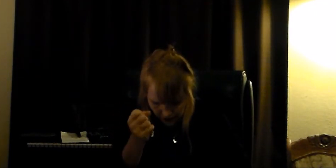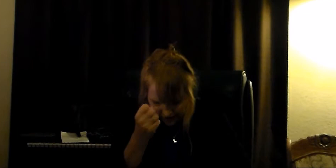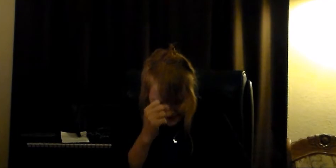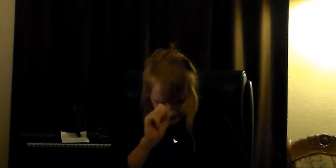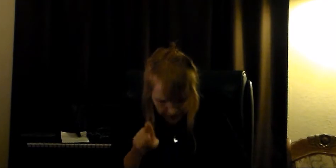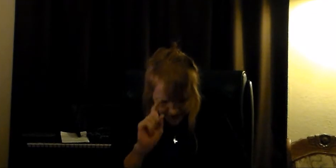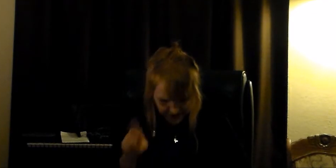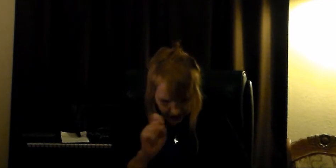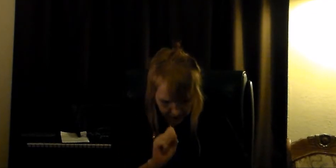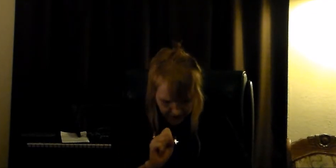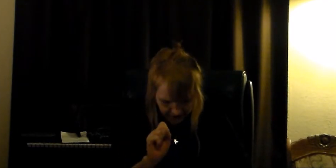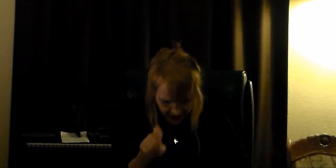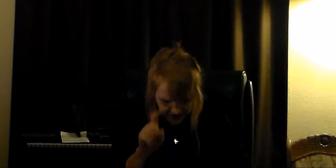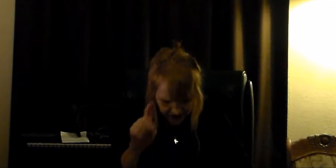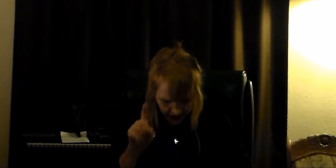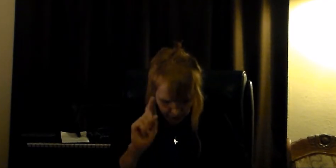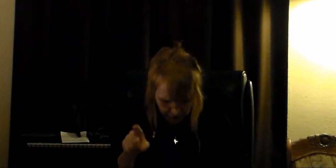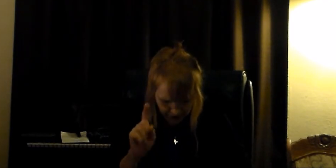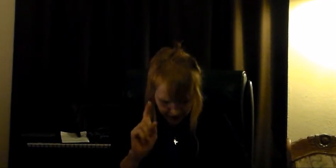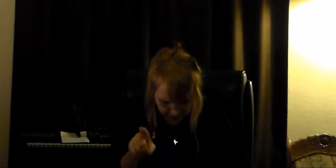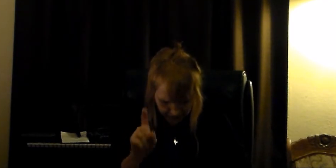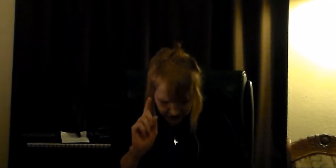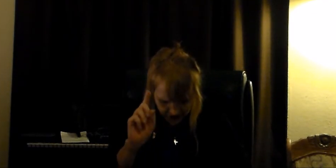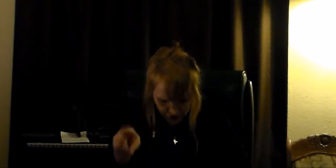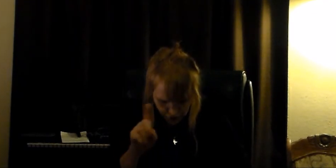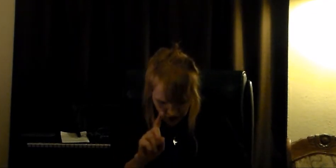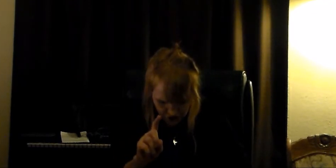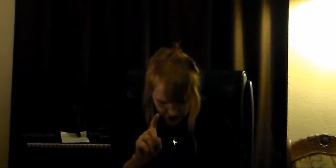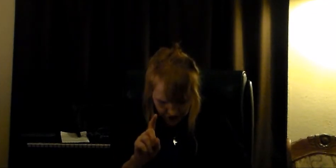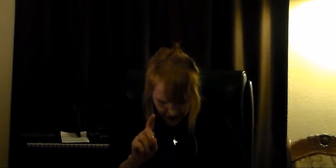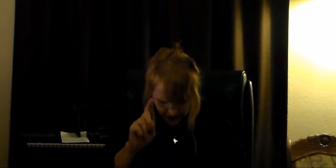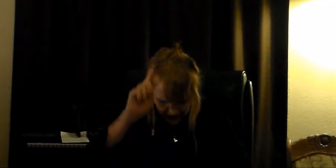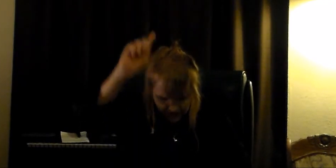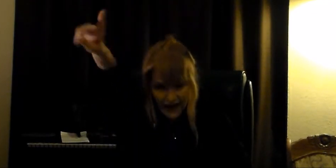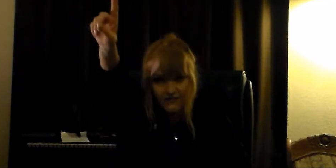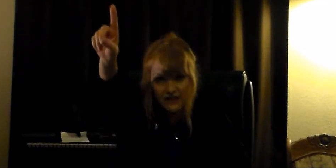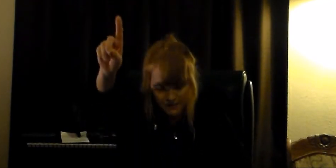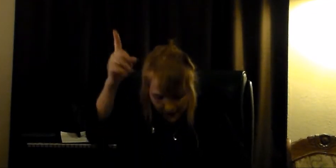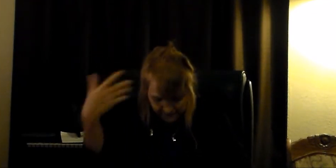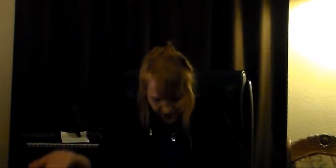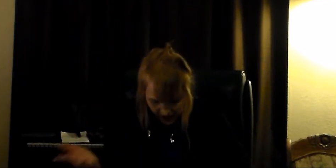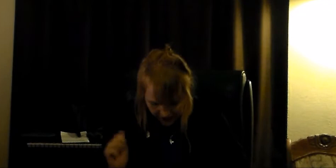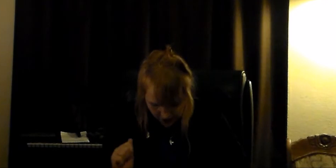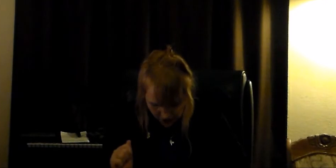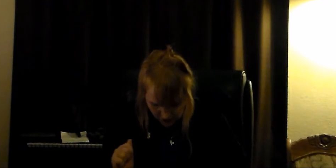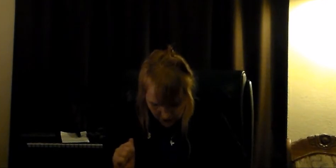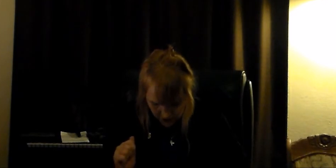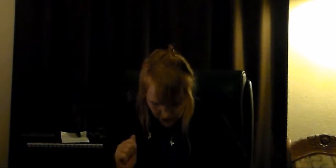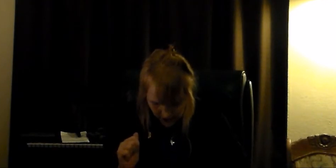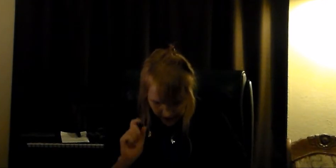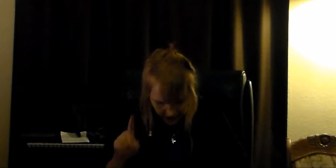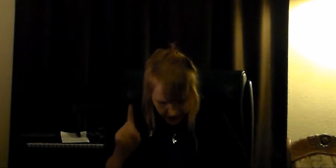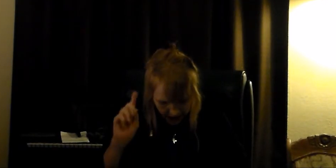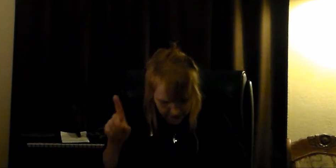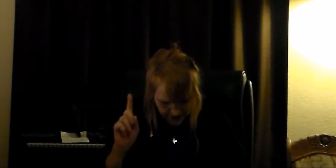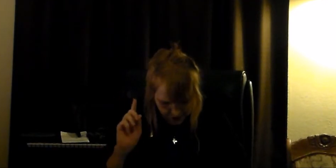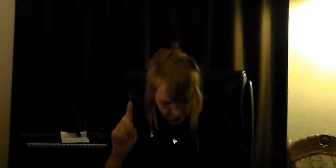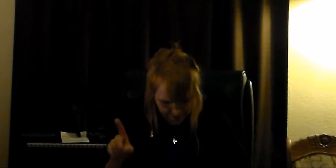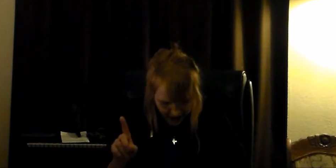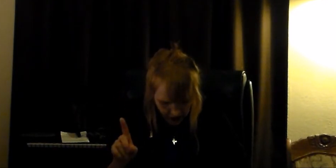And speed is coming. That day will bring about the destruction of the heavens by fire. And elements will melt